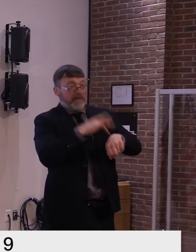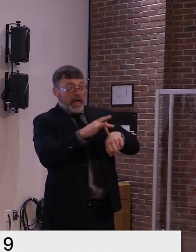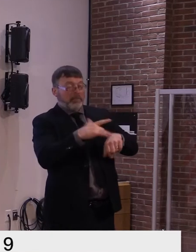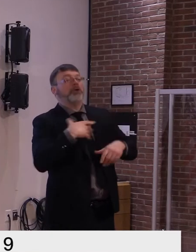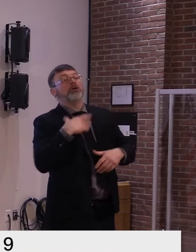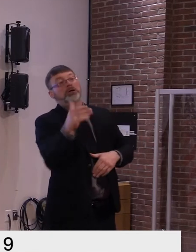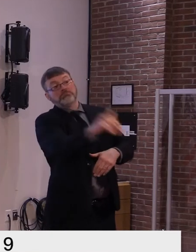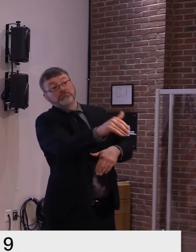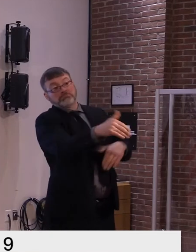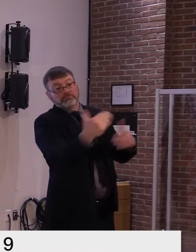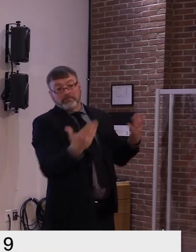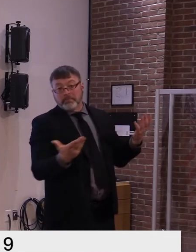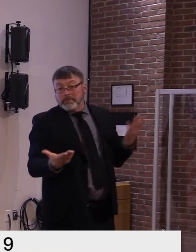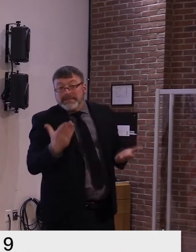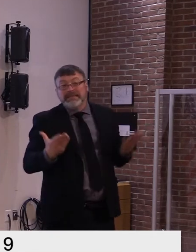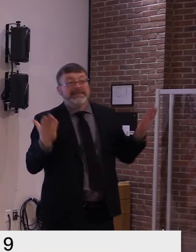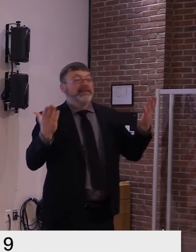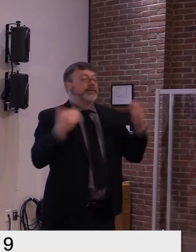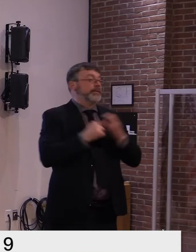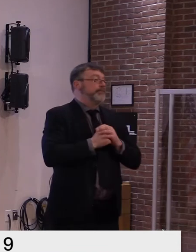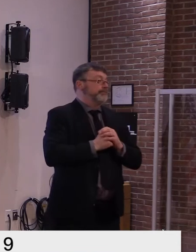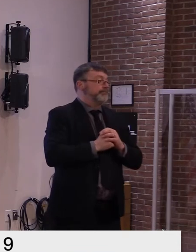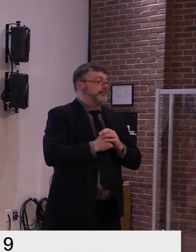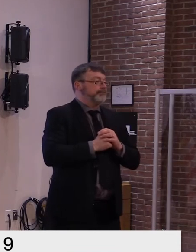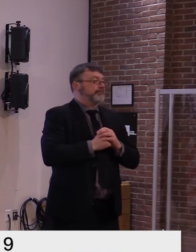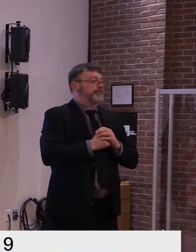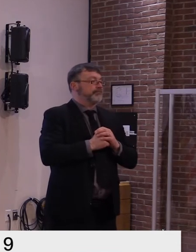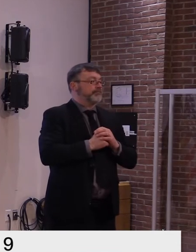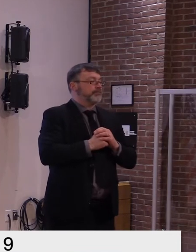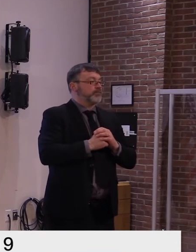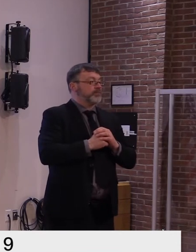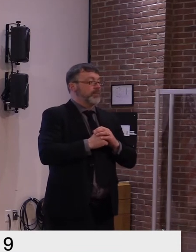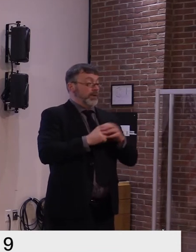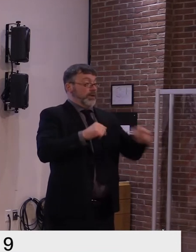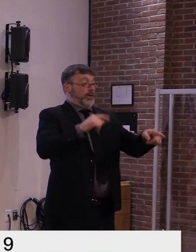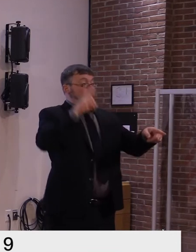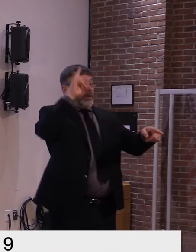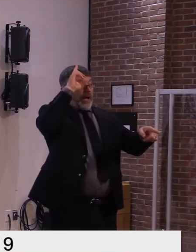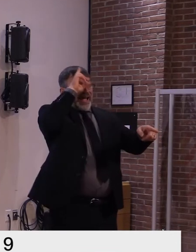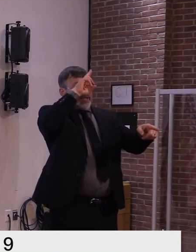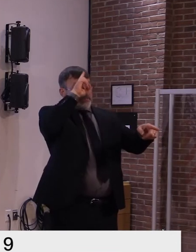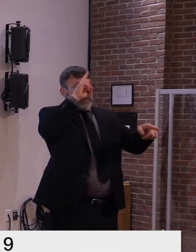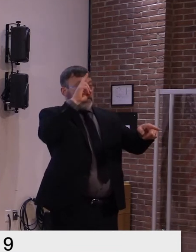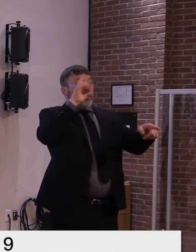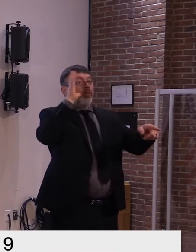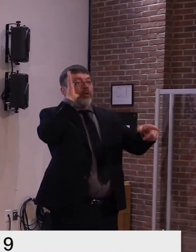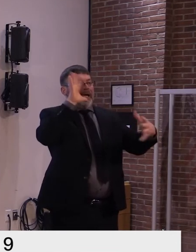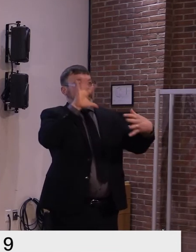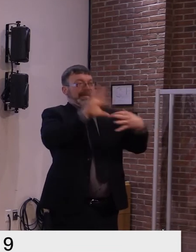only getting it out to the primary care physicians, which also will have a role here,